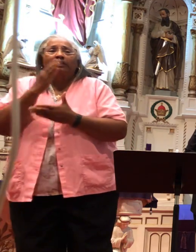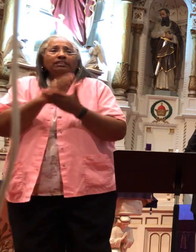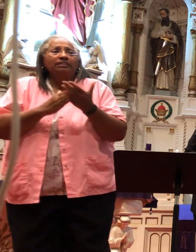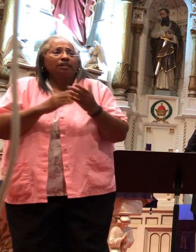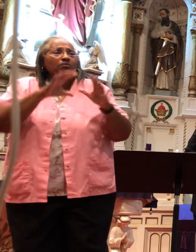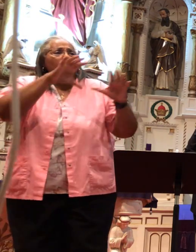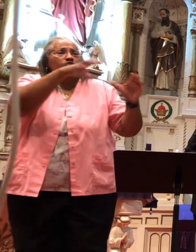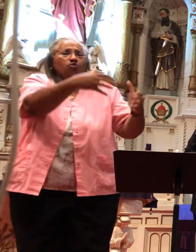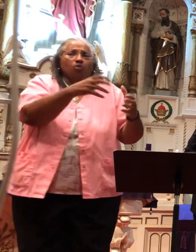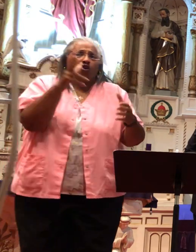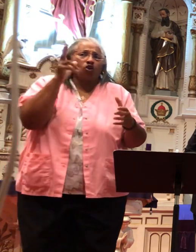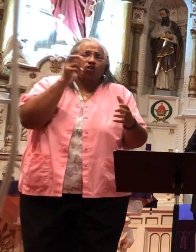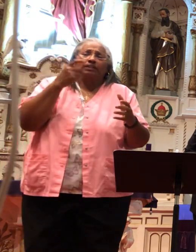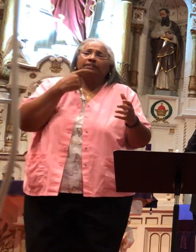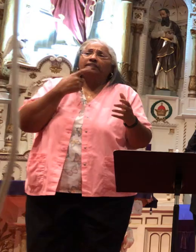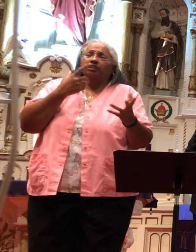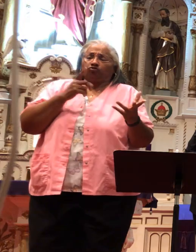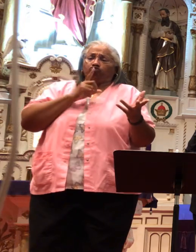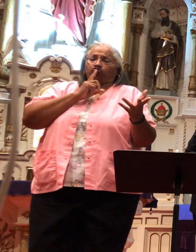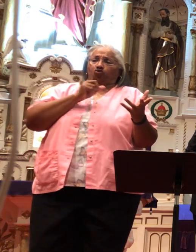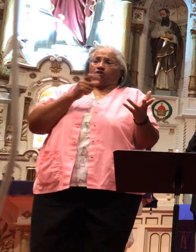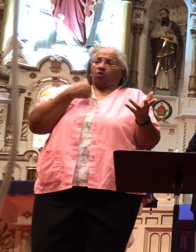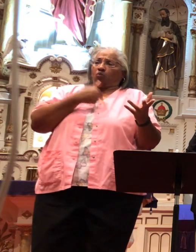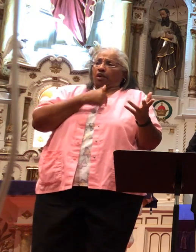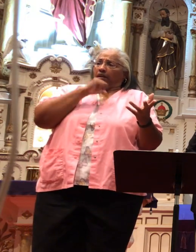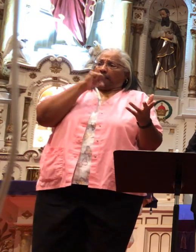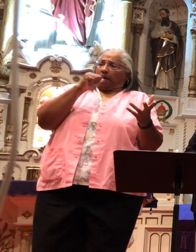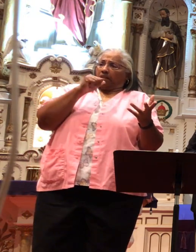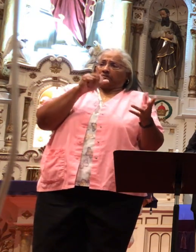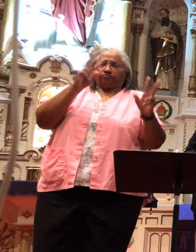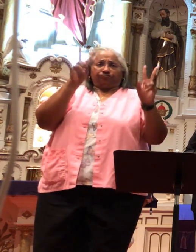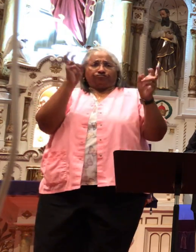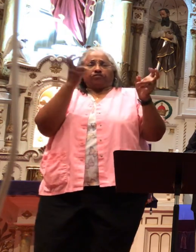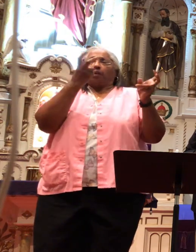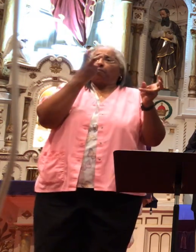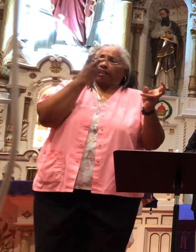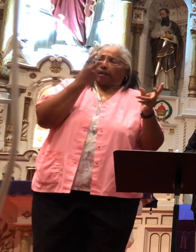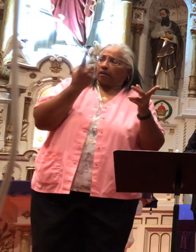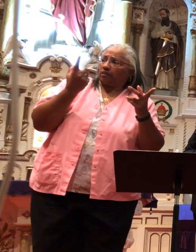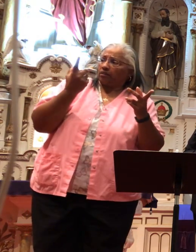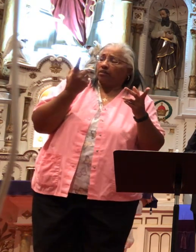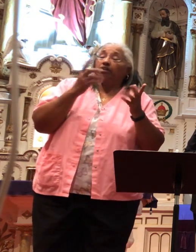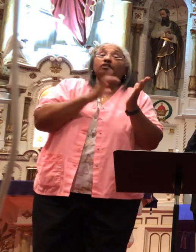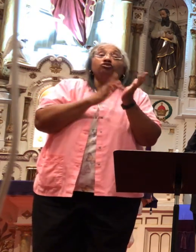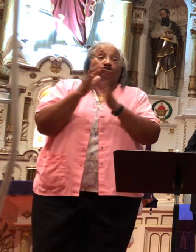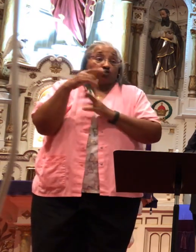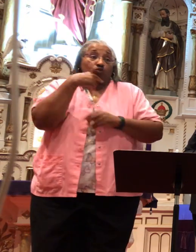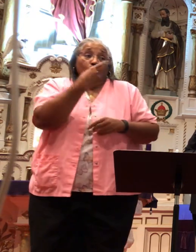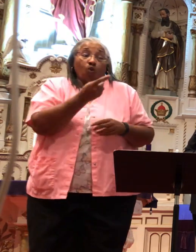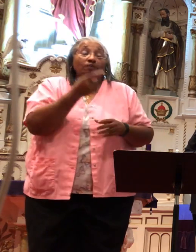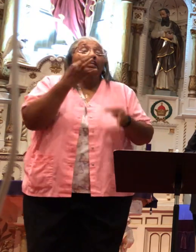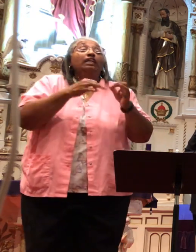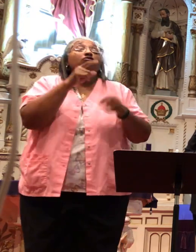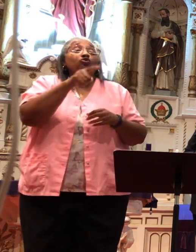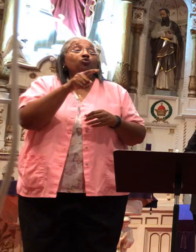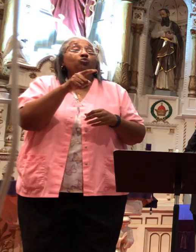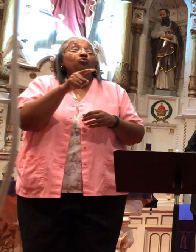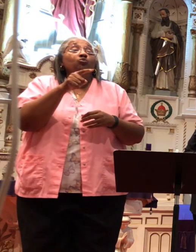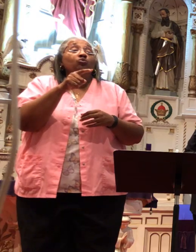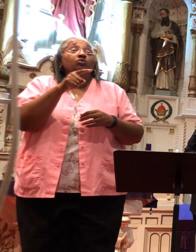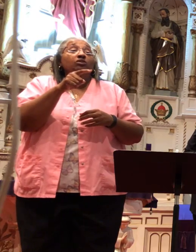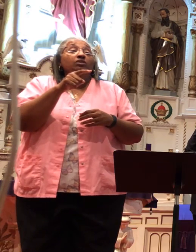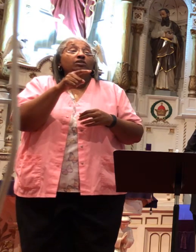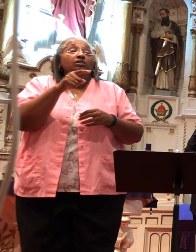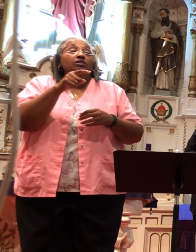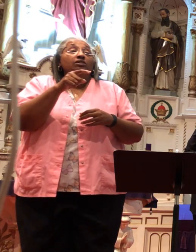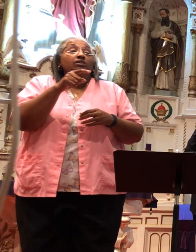and said to him, "Surely we're not also blind, are we?" Jesus said to them, "If you were blind,